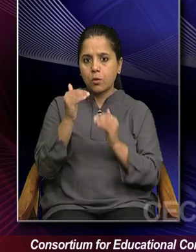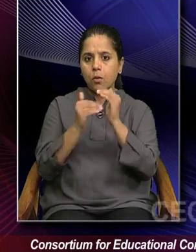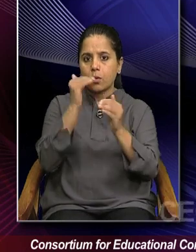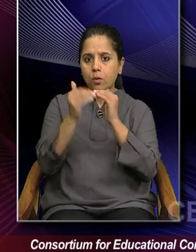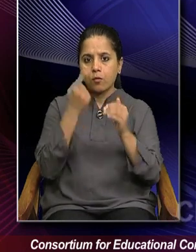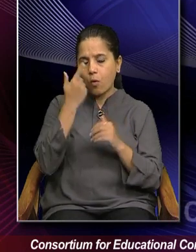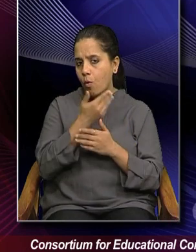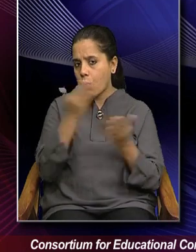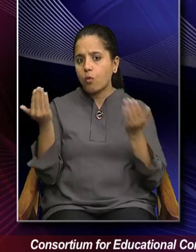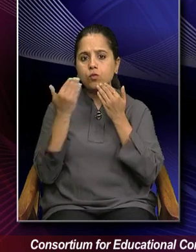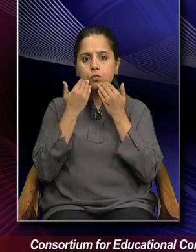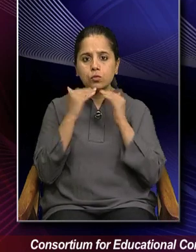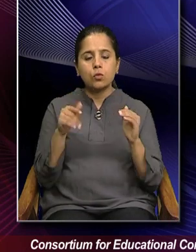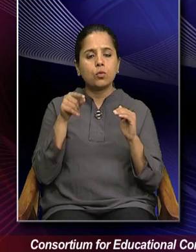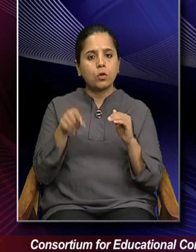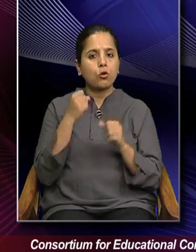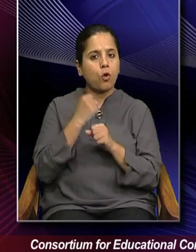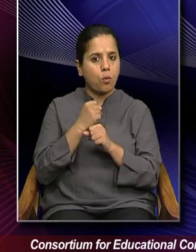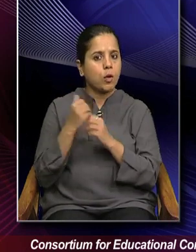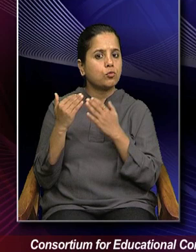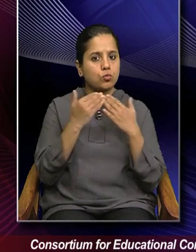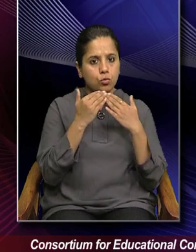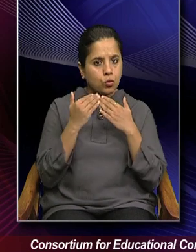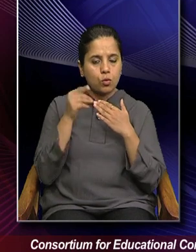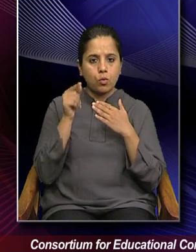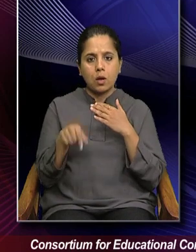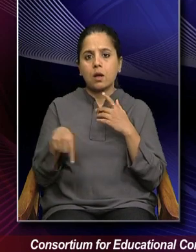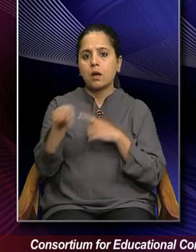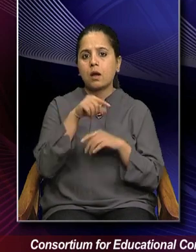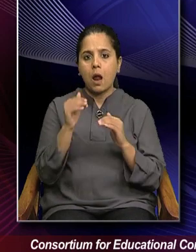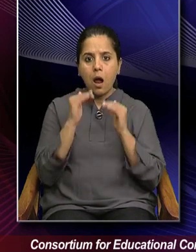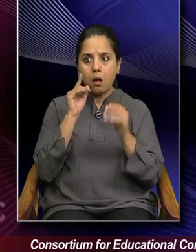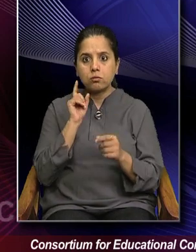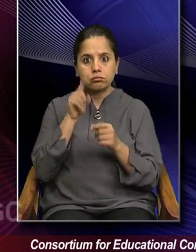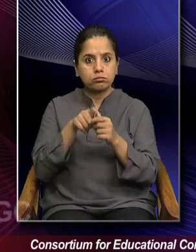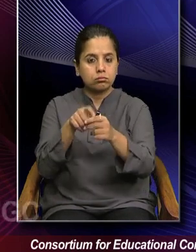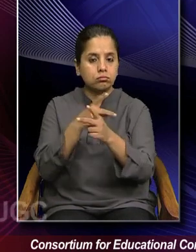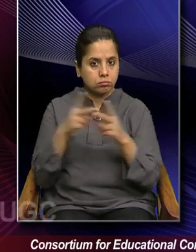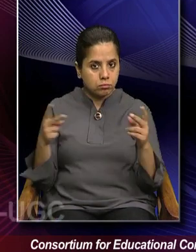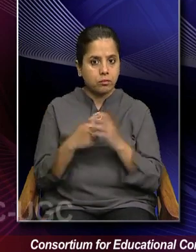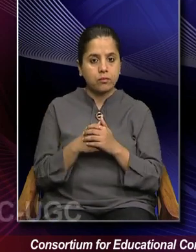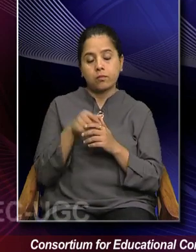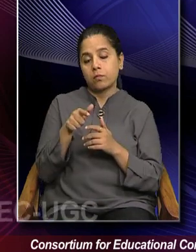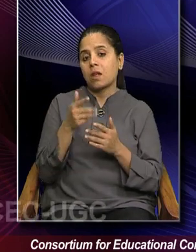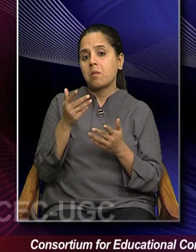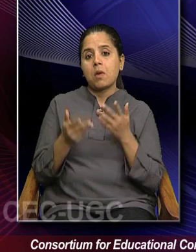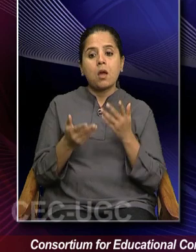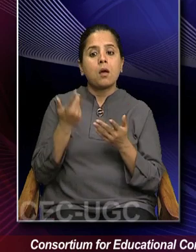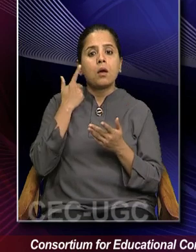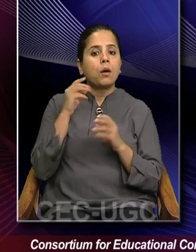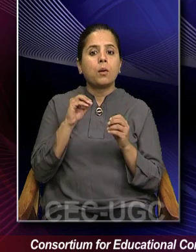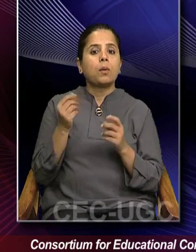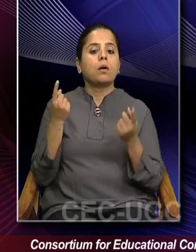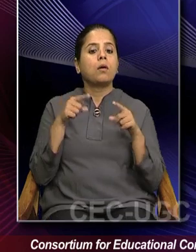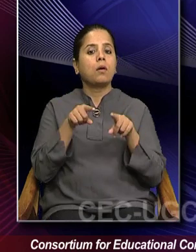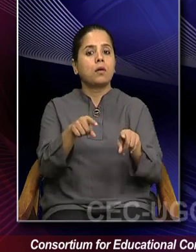for every student in a government school with a high enrollment. There may not be